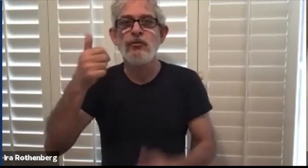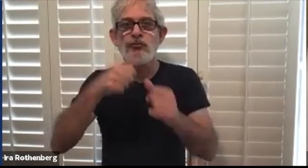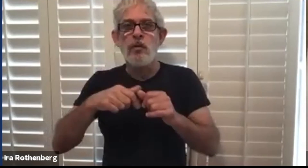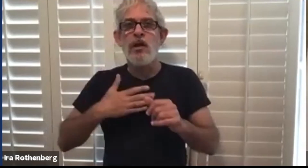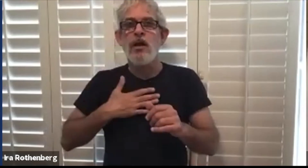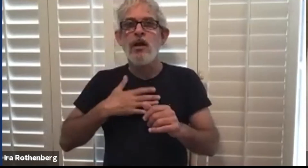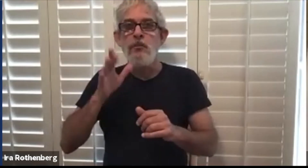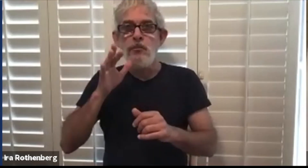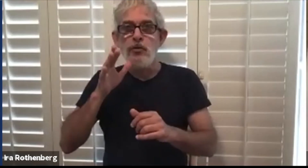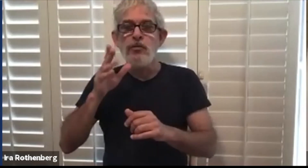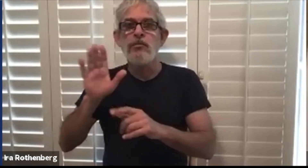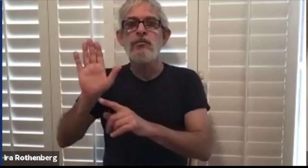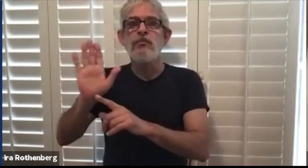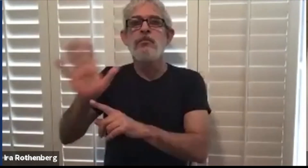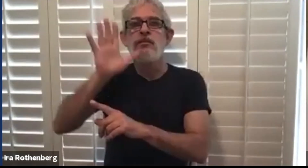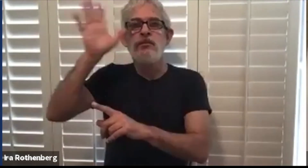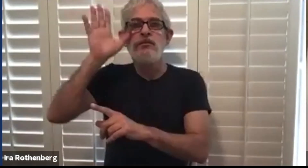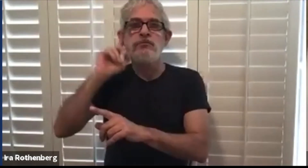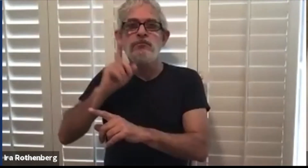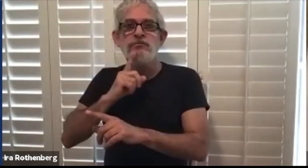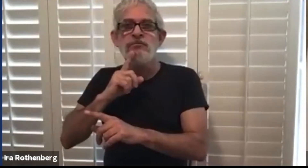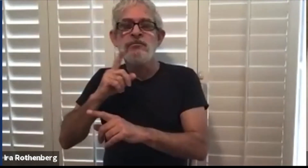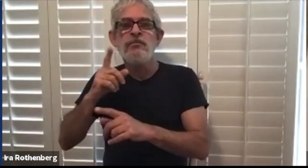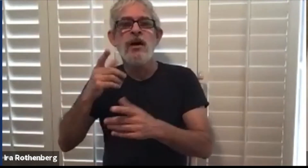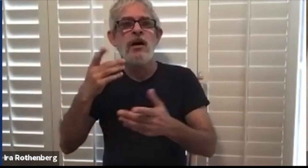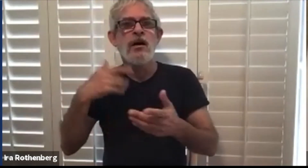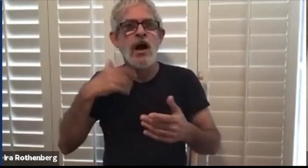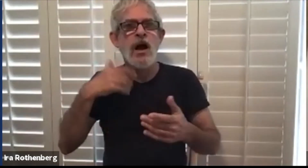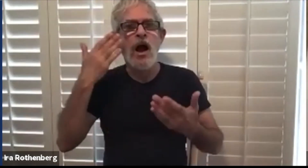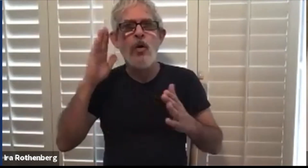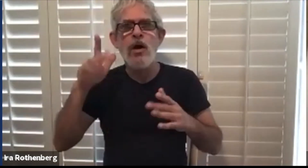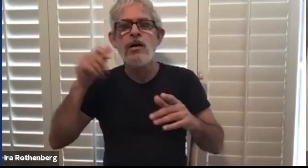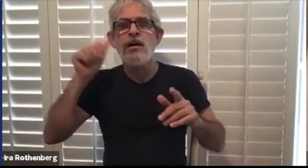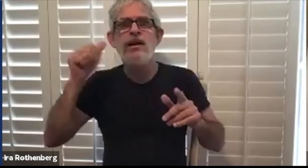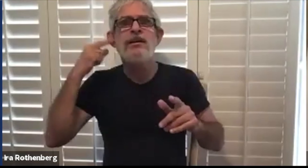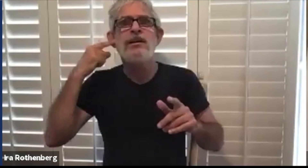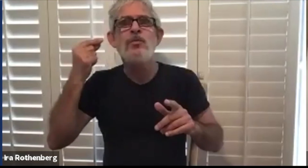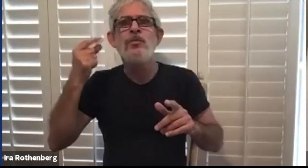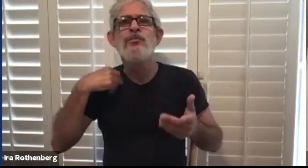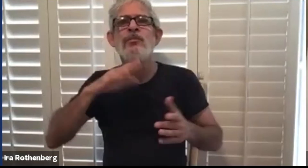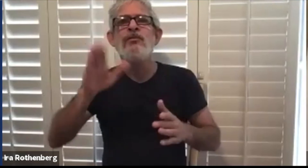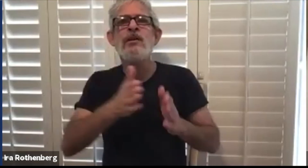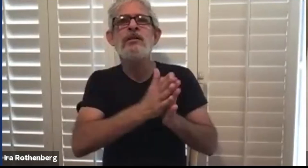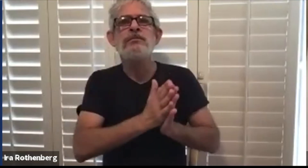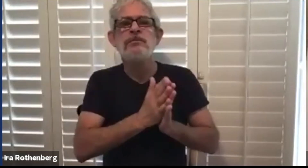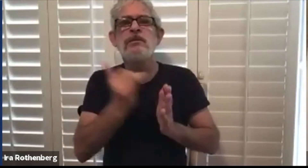want to say something? Remember, my mother, her parents were deaf, and I don't know if the